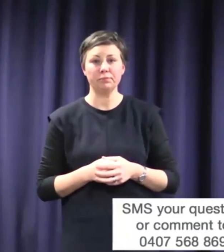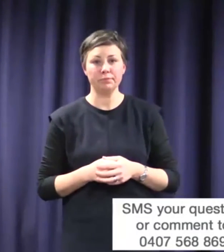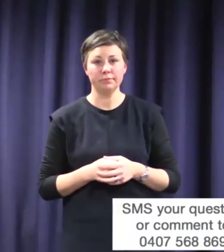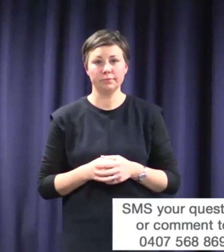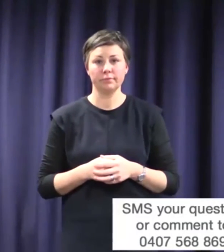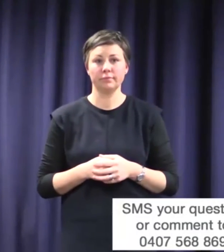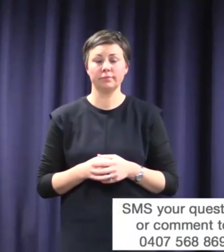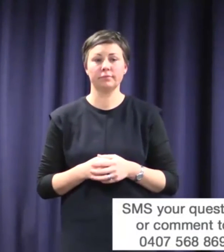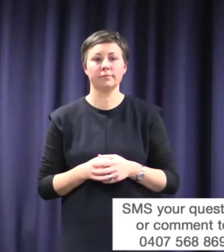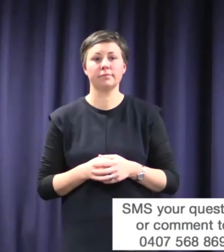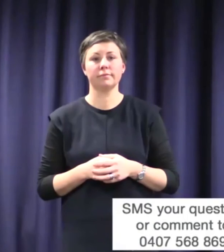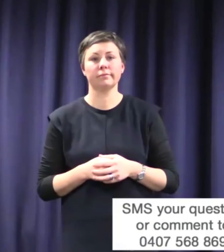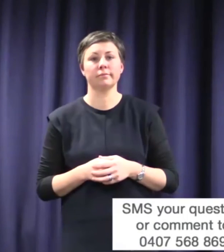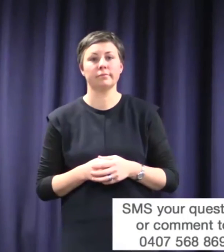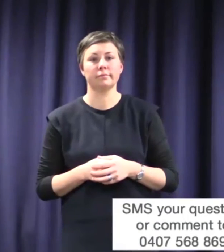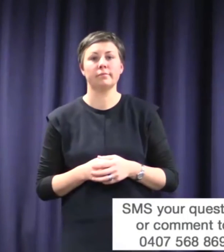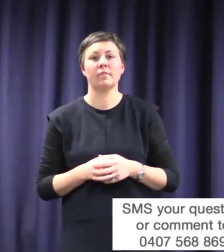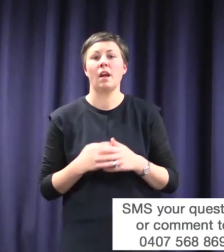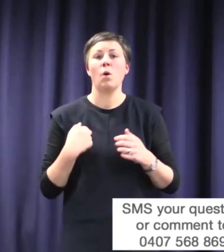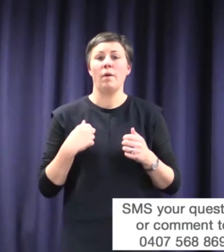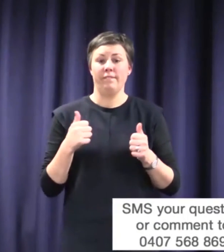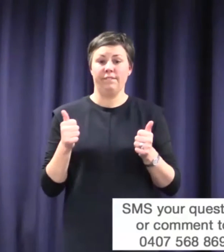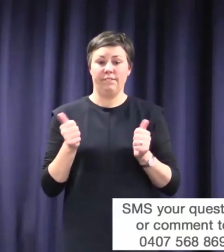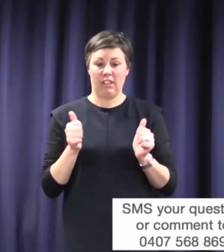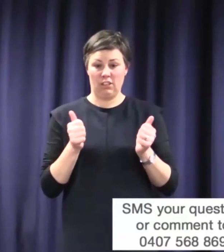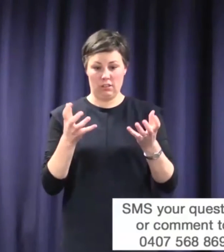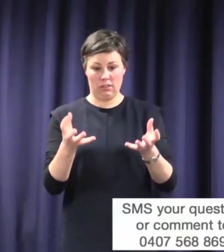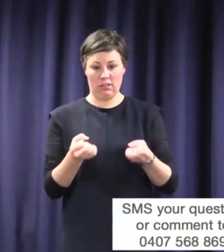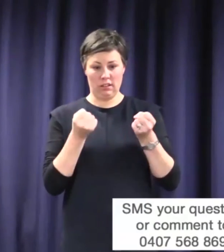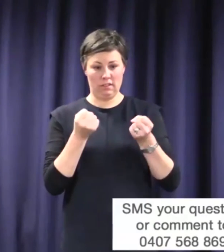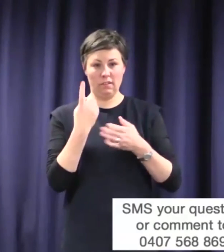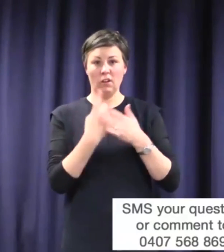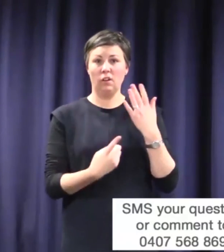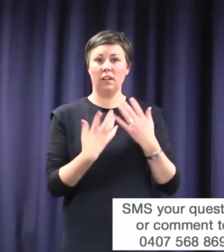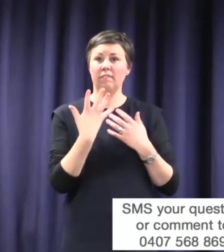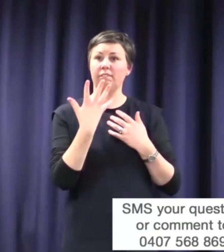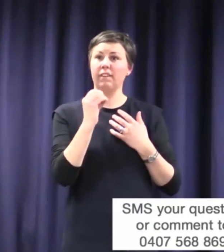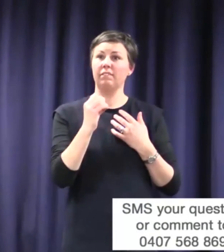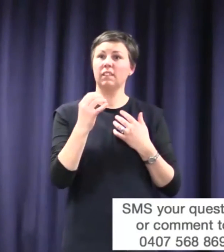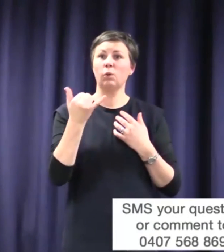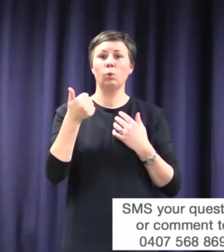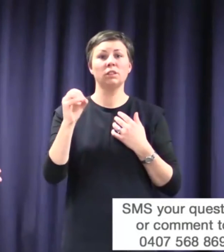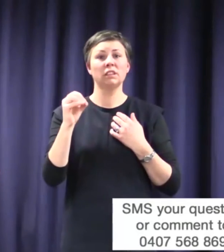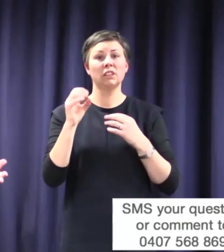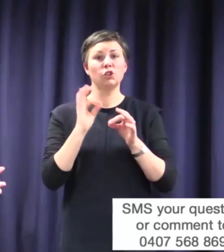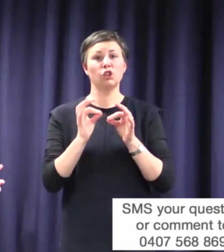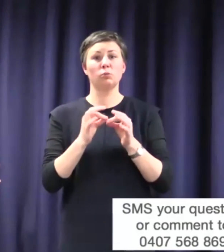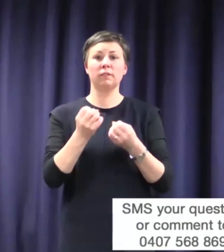we have received feedback from only about 50 or 60 of those